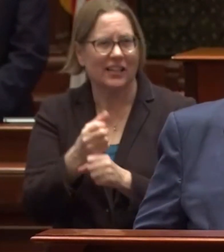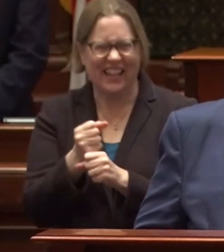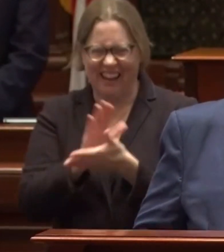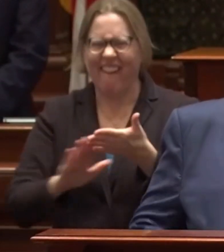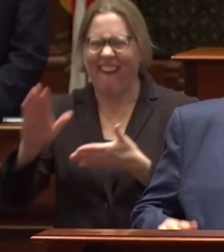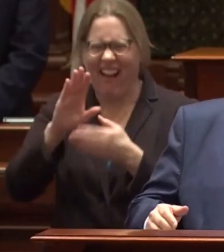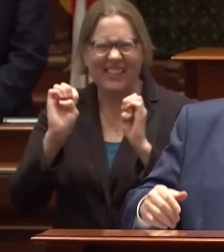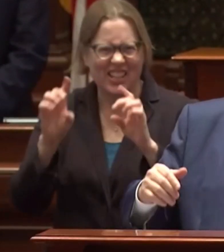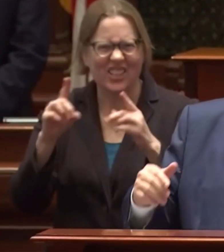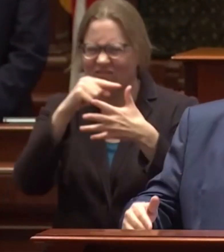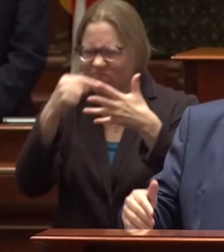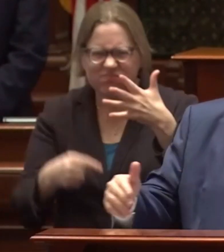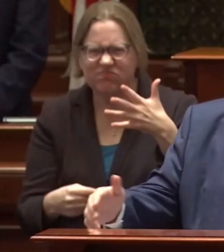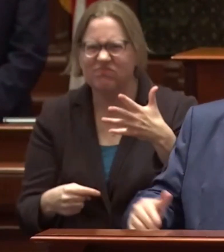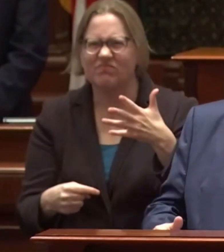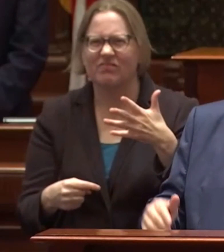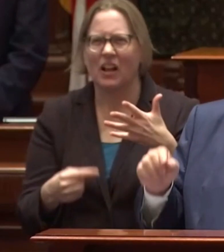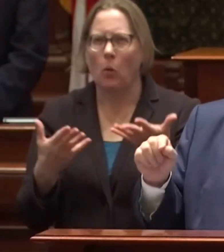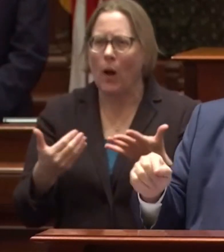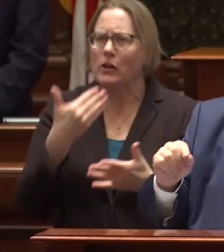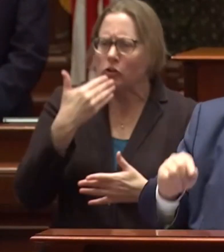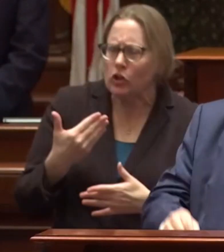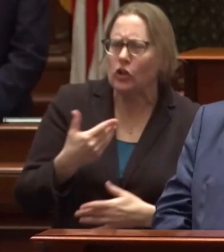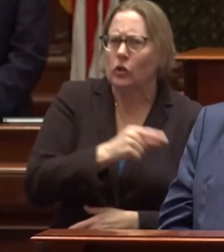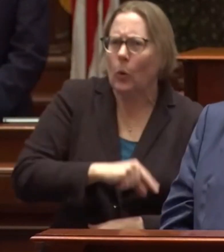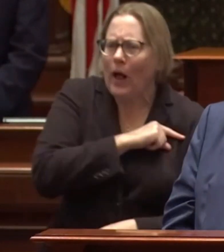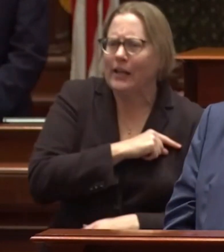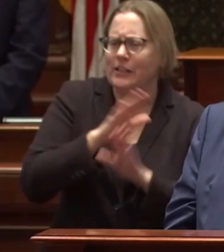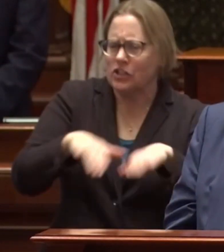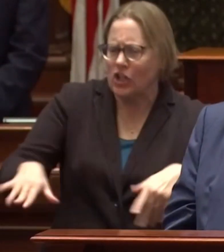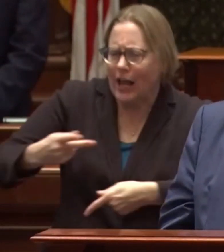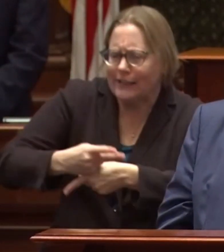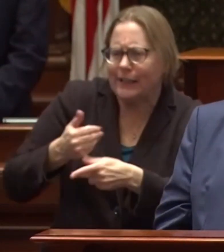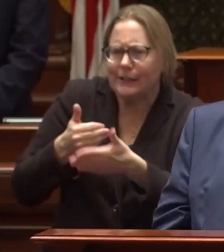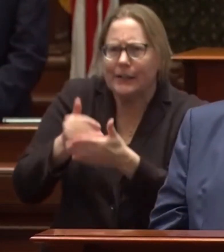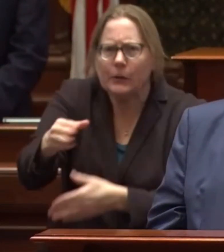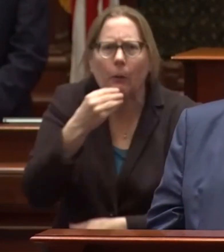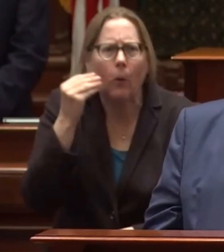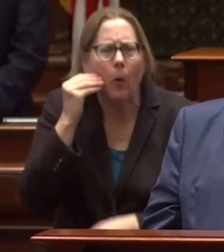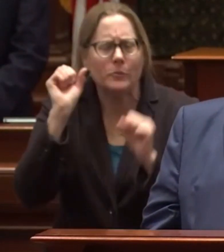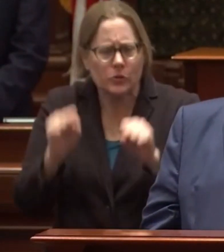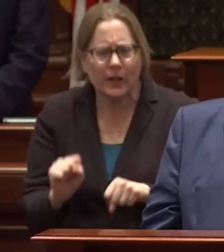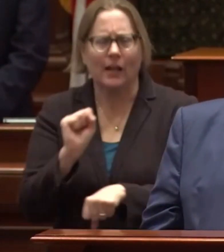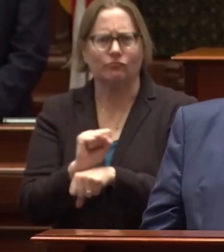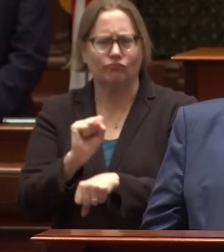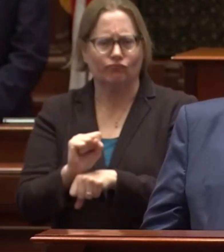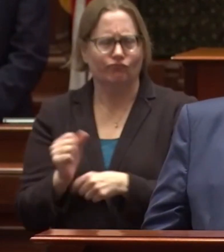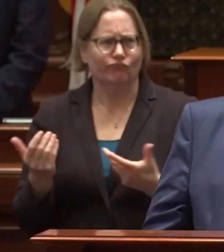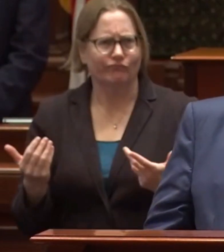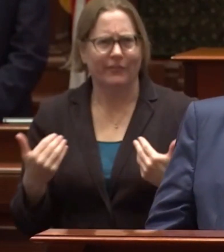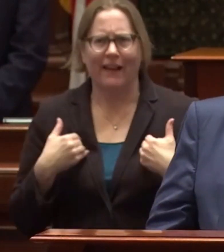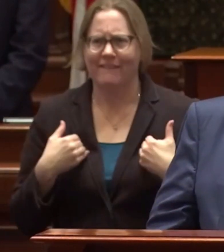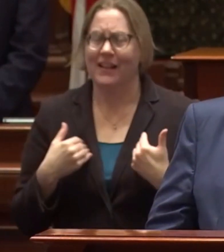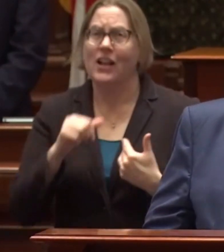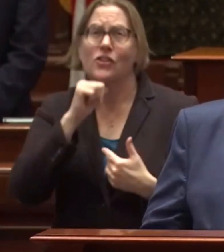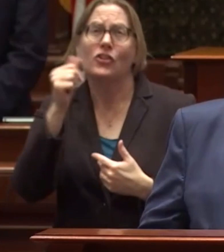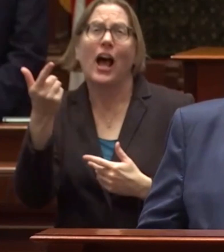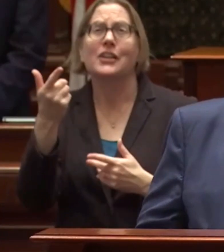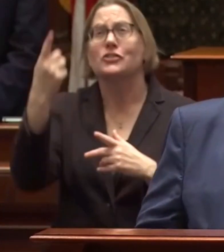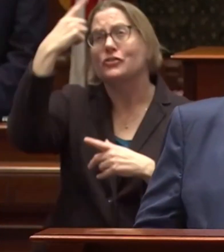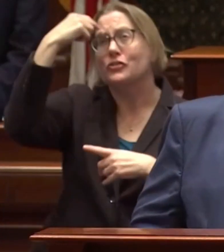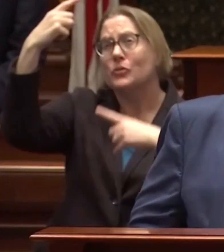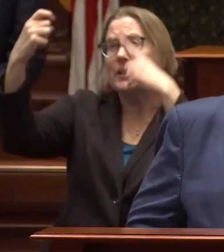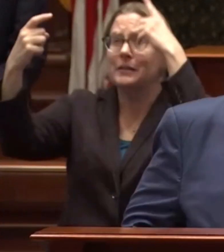college education, bringing quality childcare closer to home so moms and dads can go to work. These are not esoteric